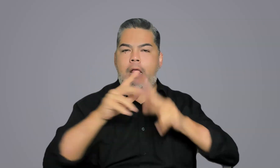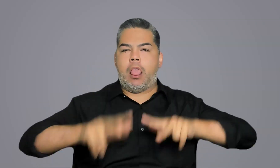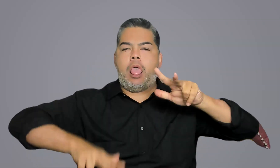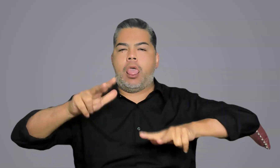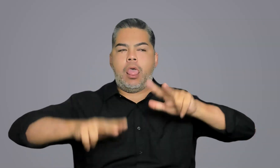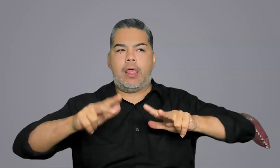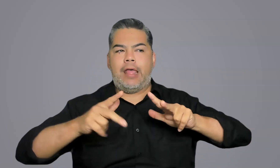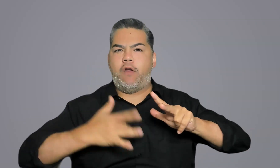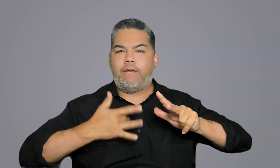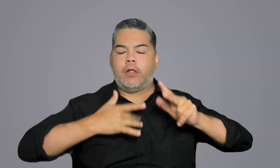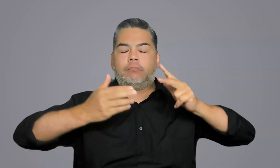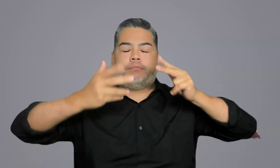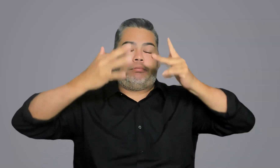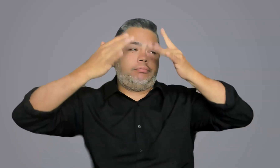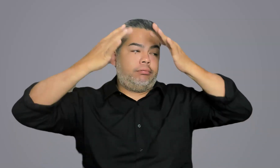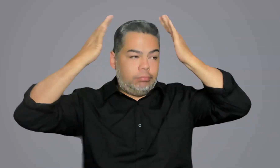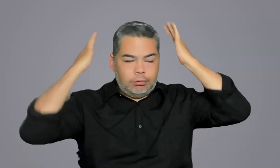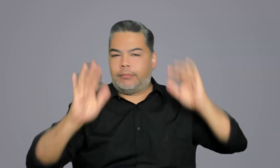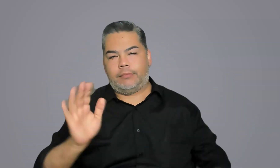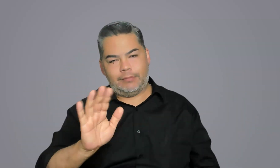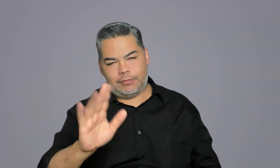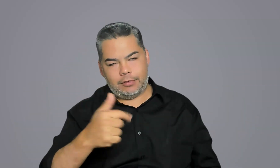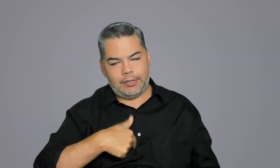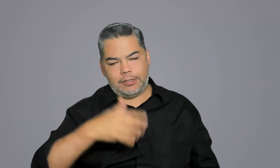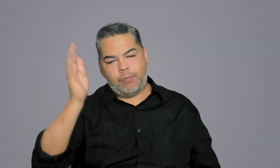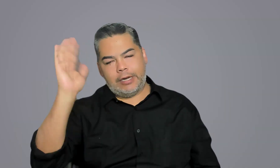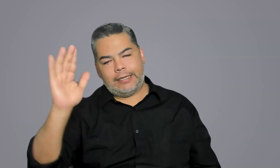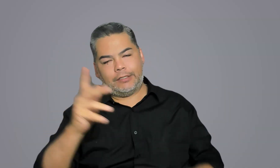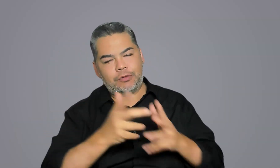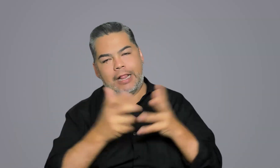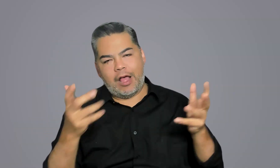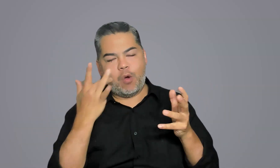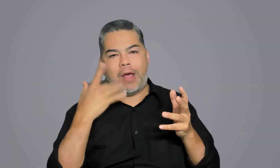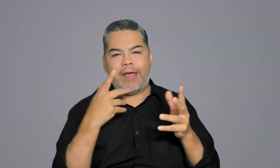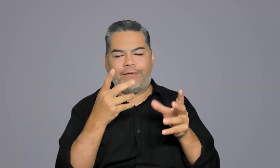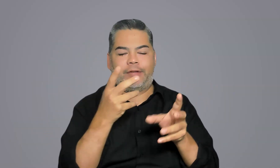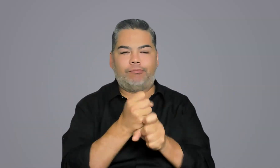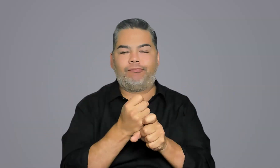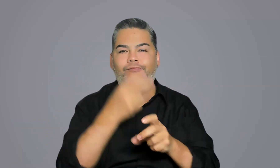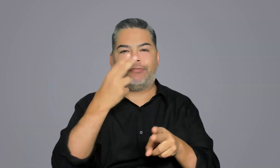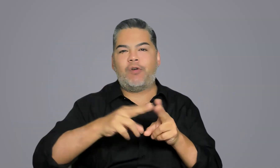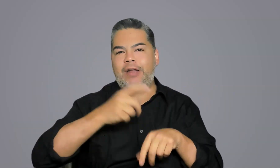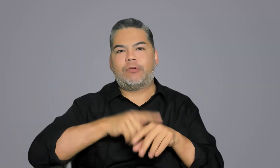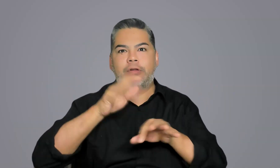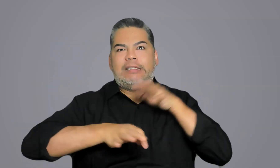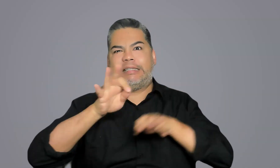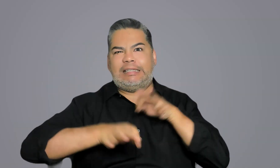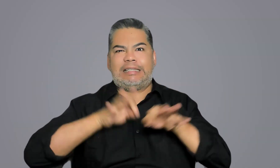bit overwhelmed, there was quite a lot in that presentation because I wanted to try and get across quite a bit in a short amount of time. But I think